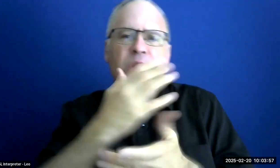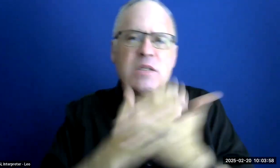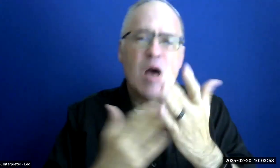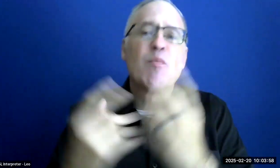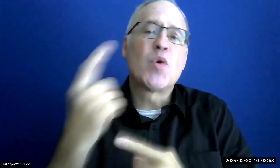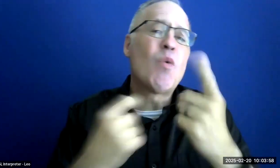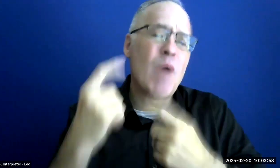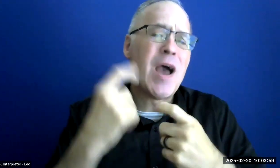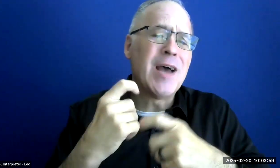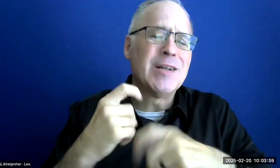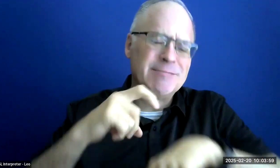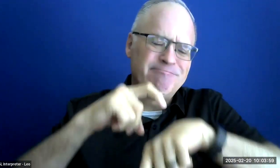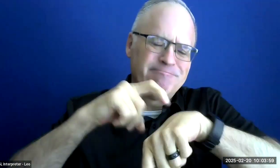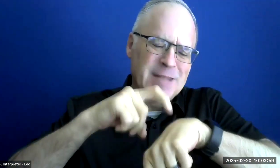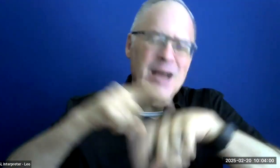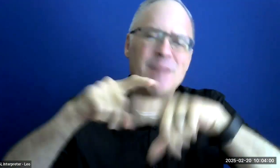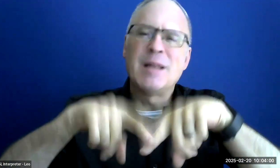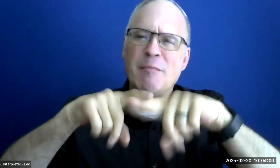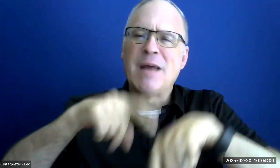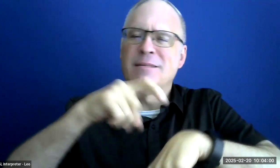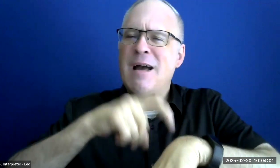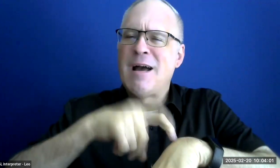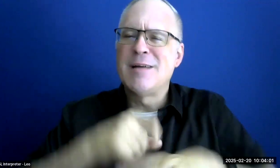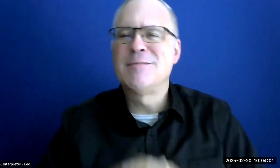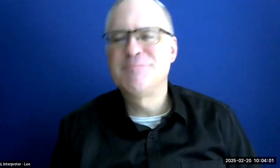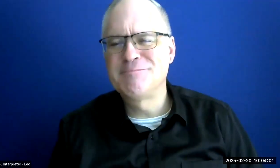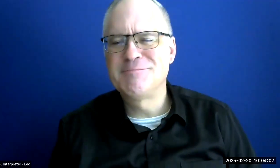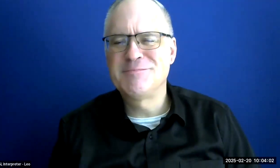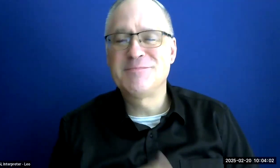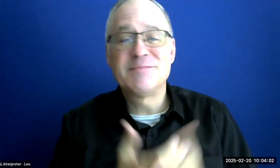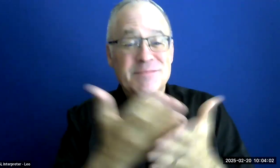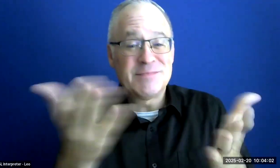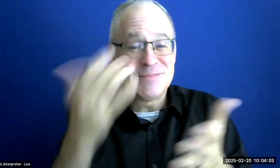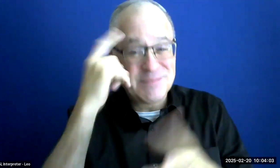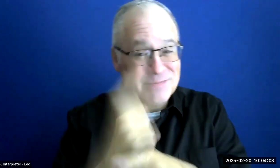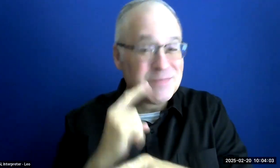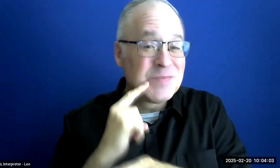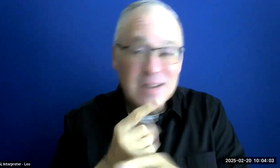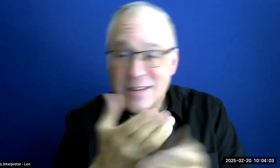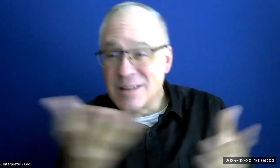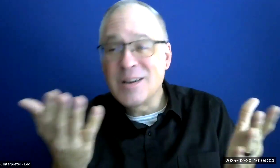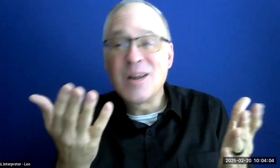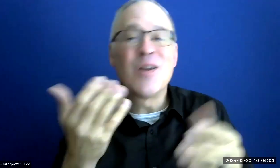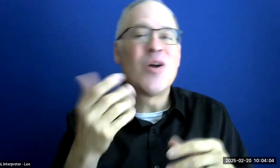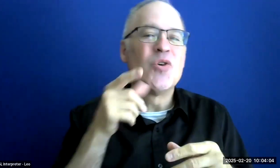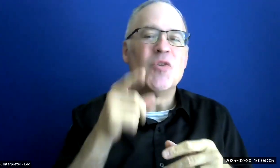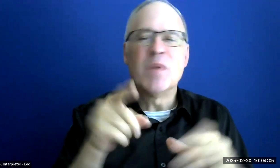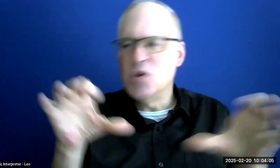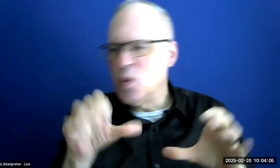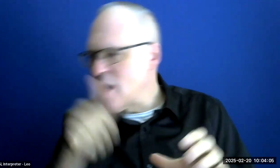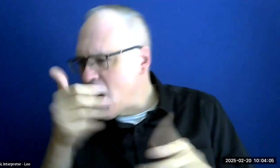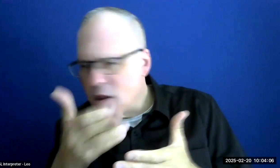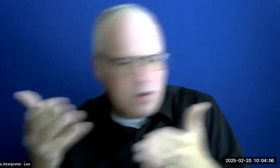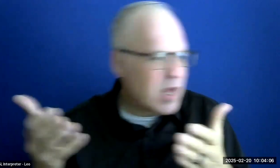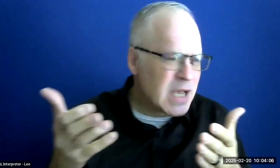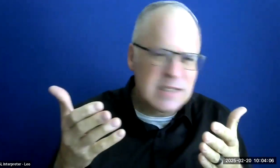allows. Now, siblings, if you have been multitasking during this introduction, I